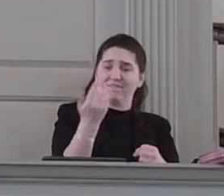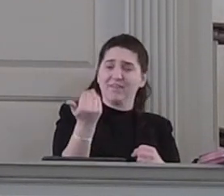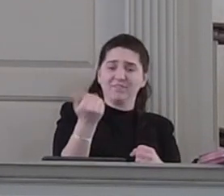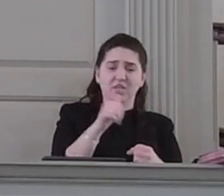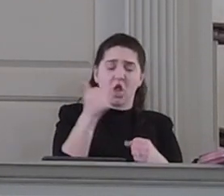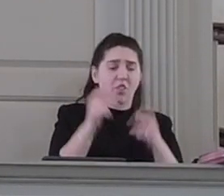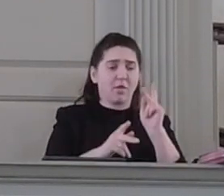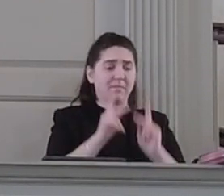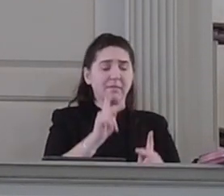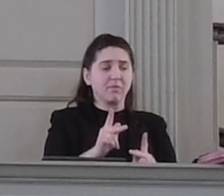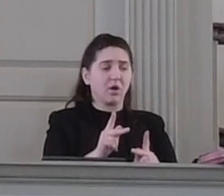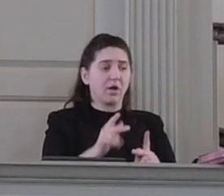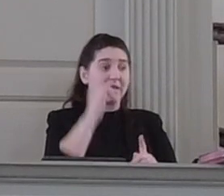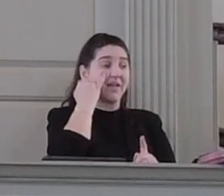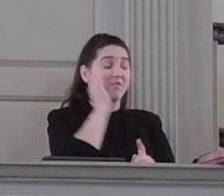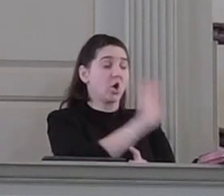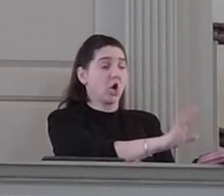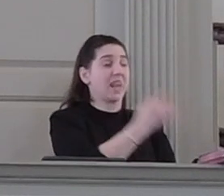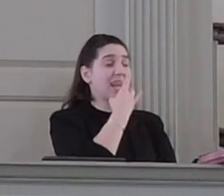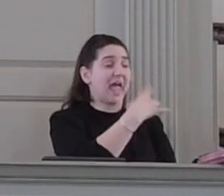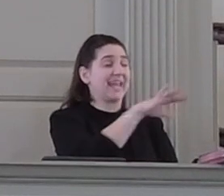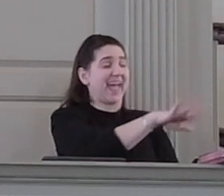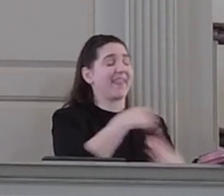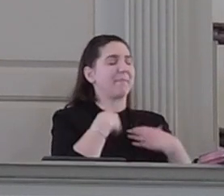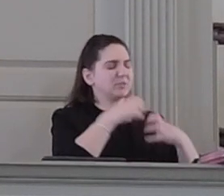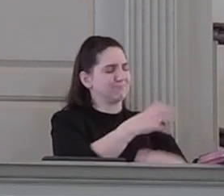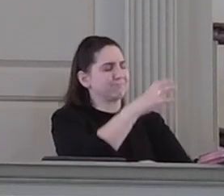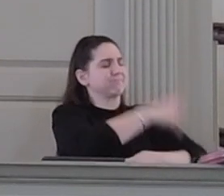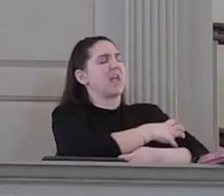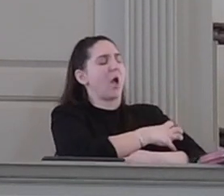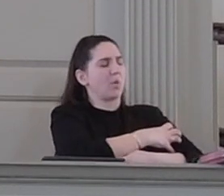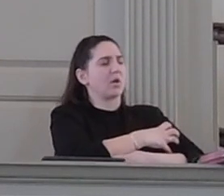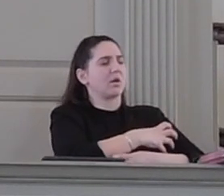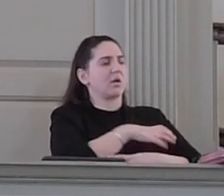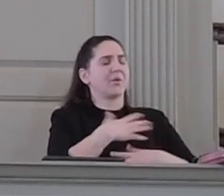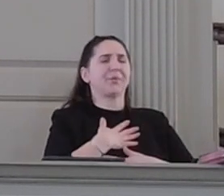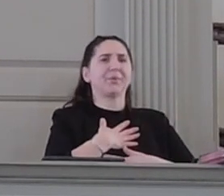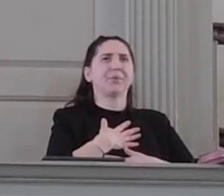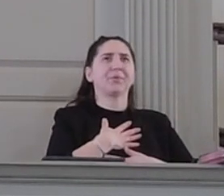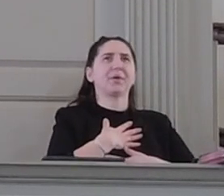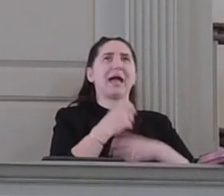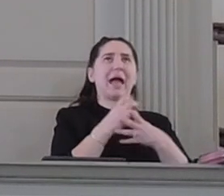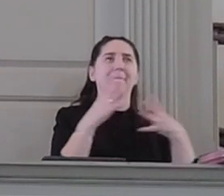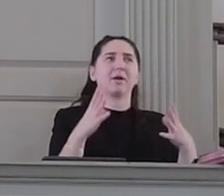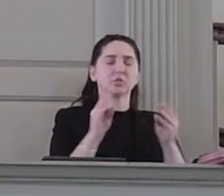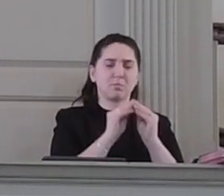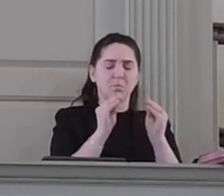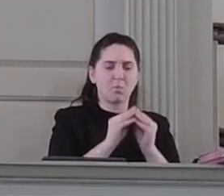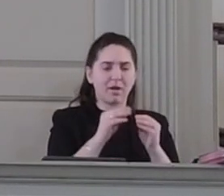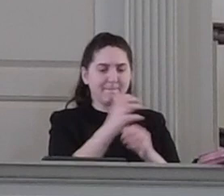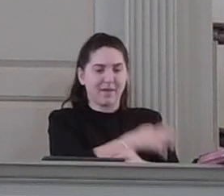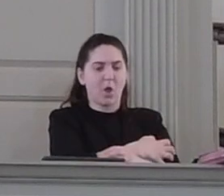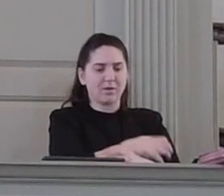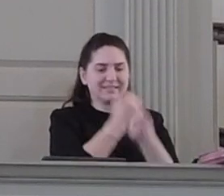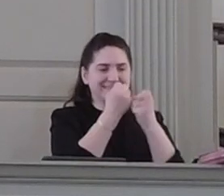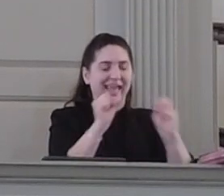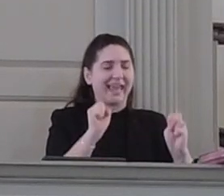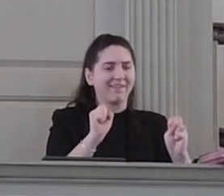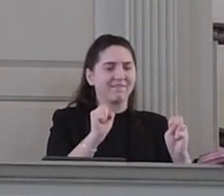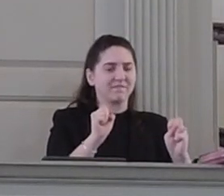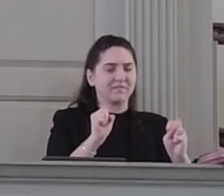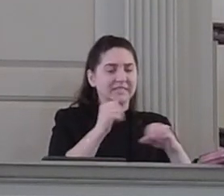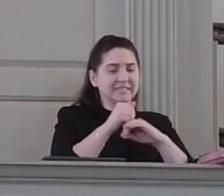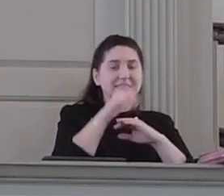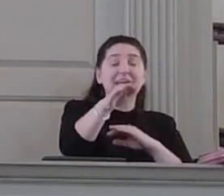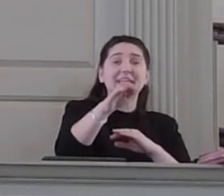if her light had that much power, how much more power to save all of us came out of that act of